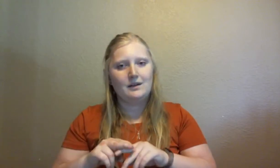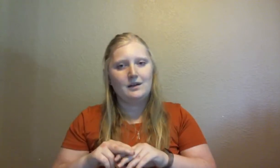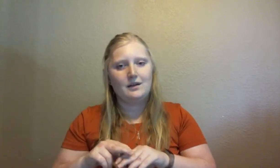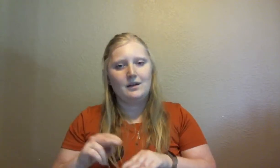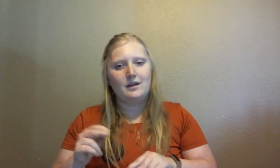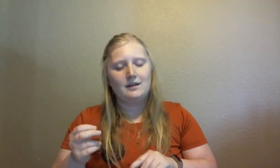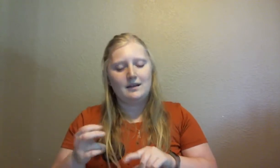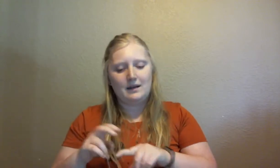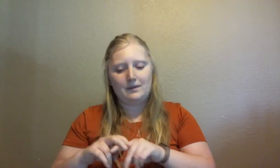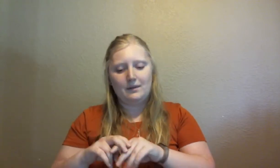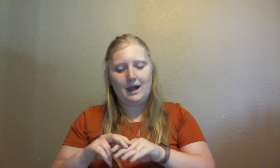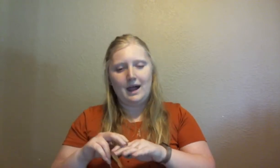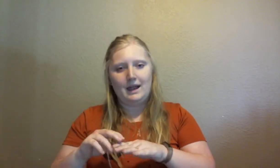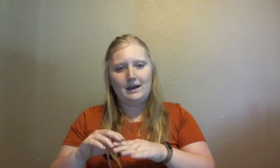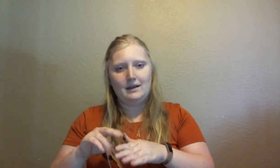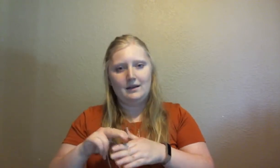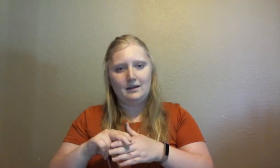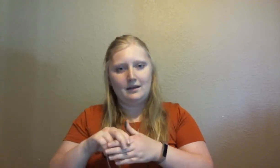the sign for ride,